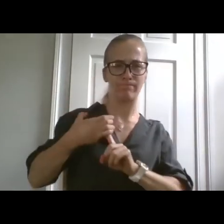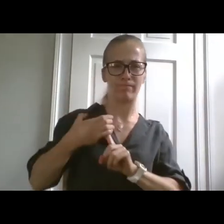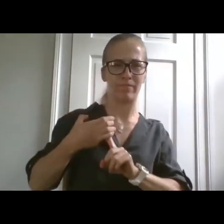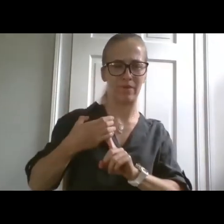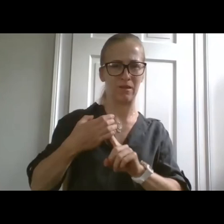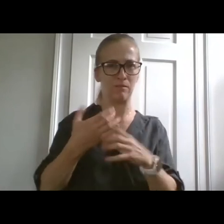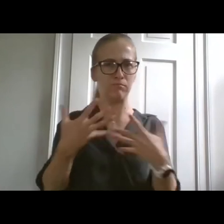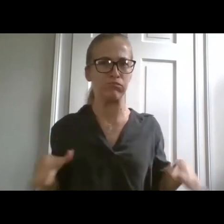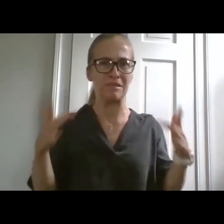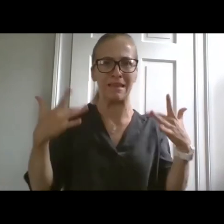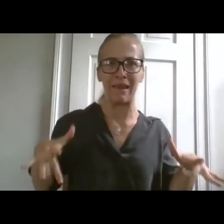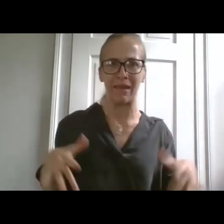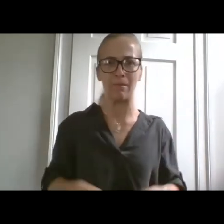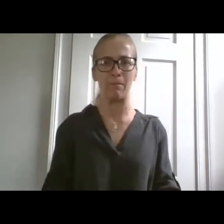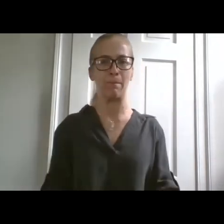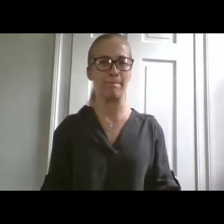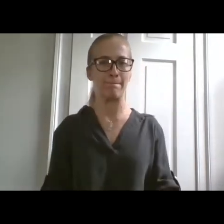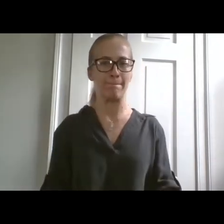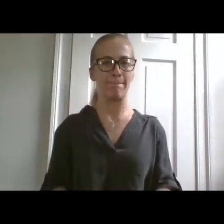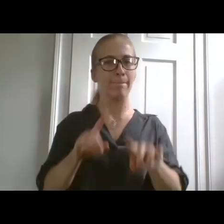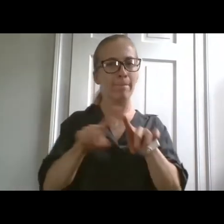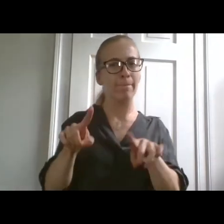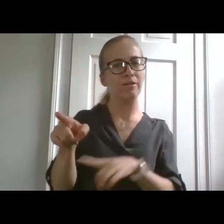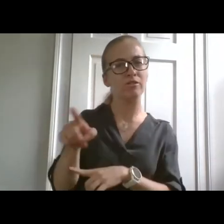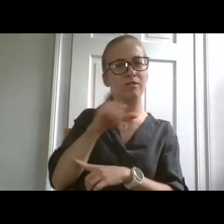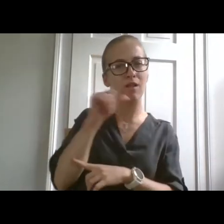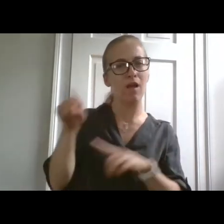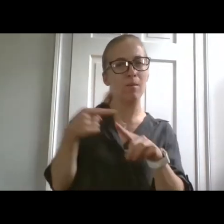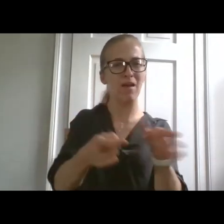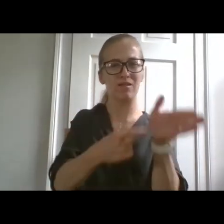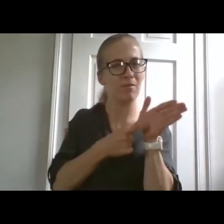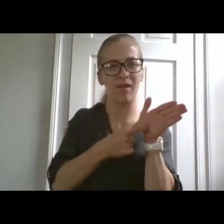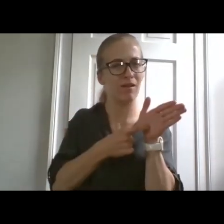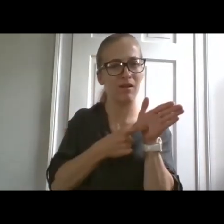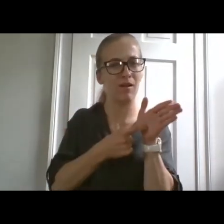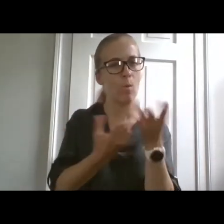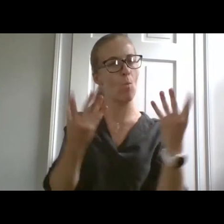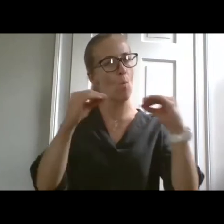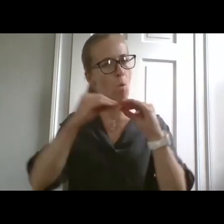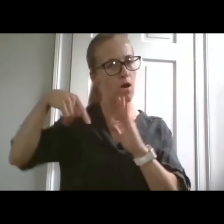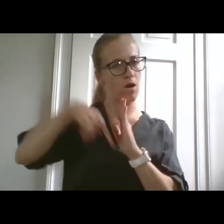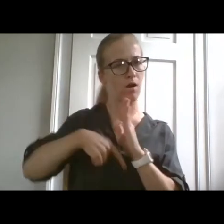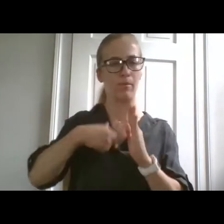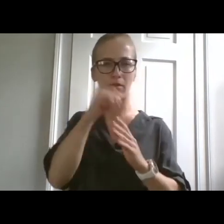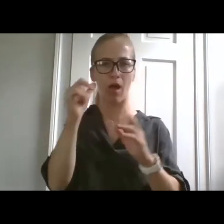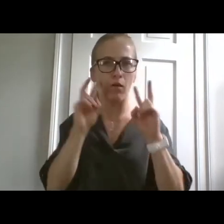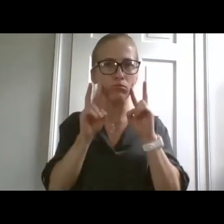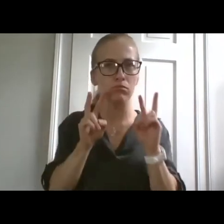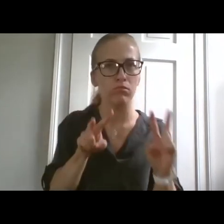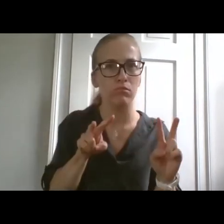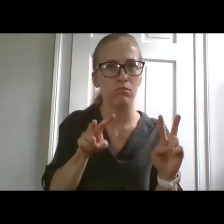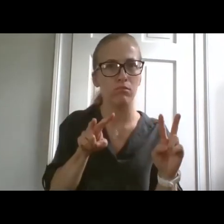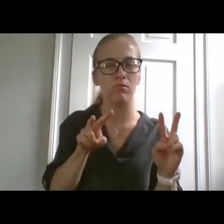down. But she isn't only about demands. I wouldn't be so mesmerized if that were the